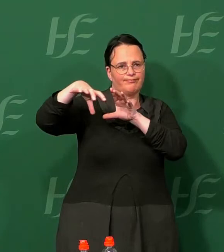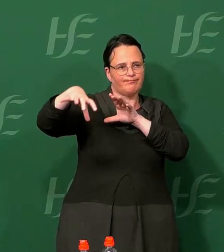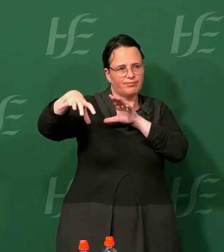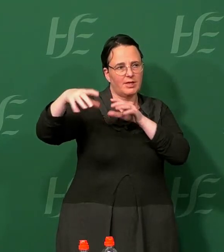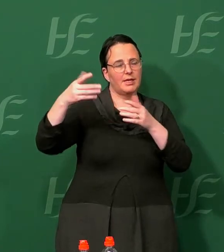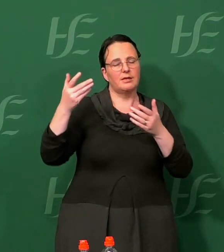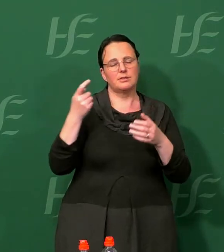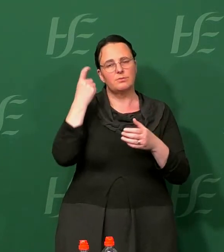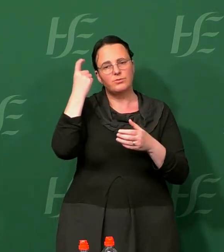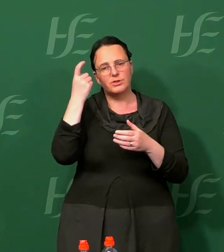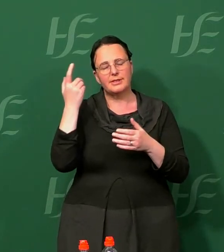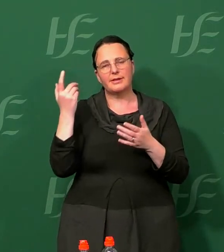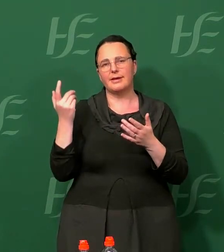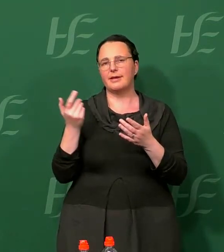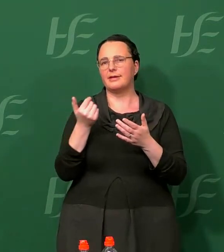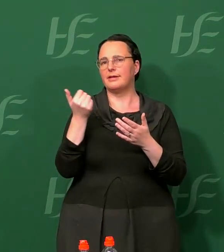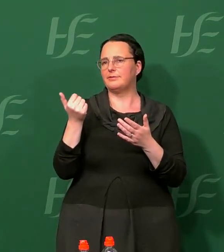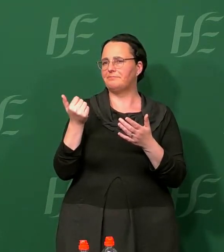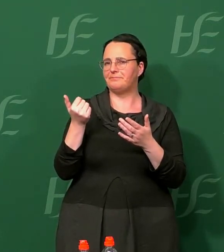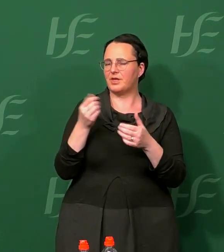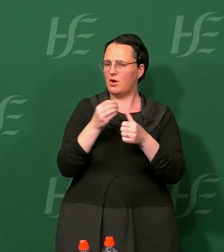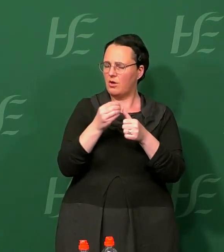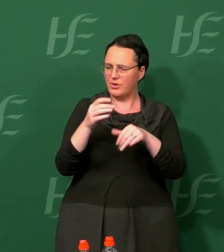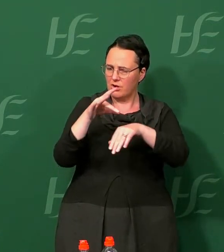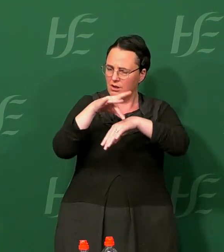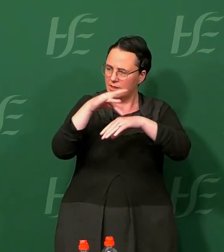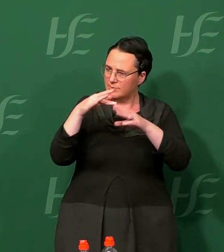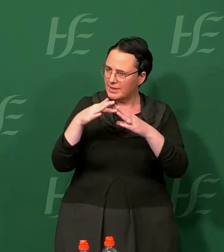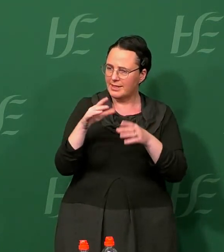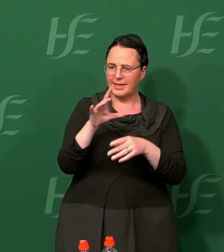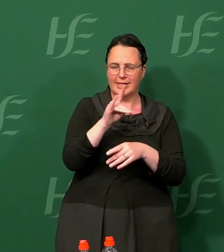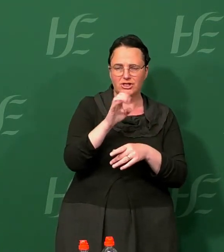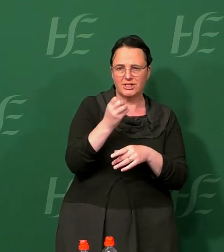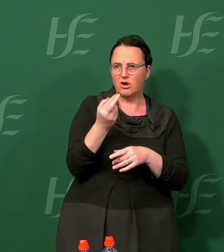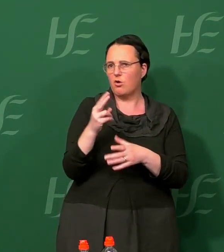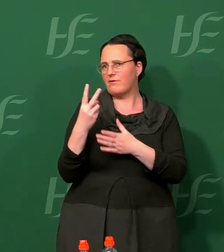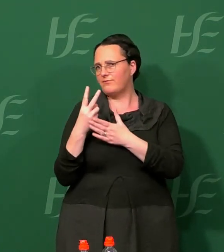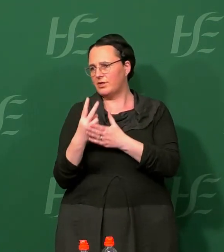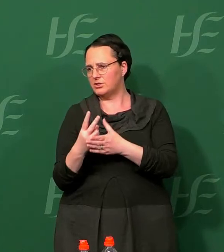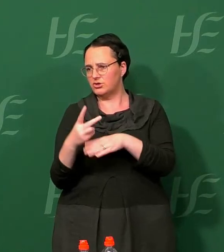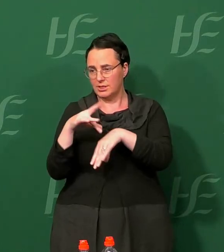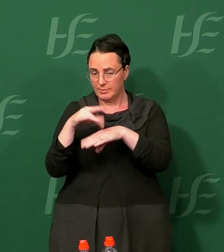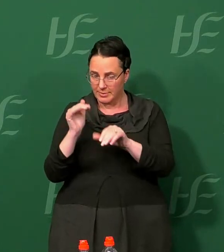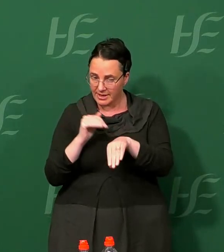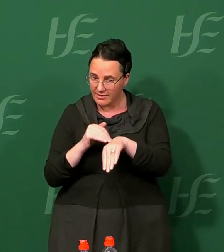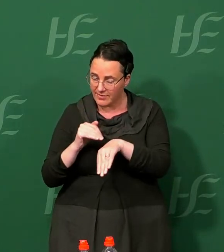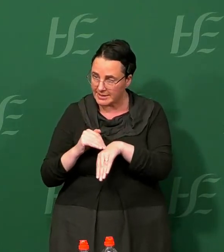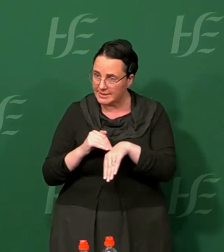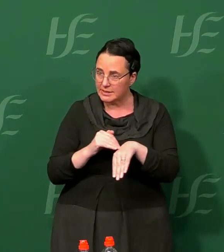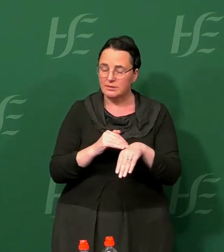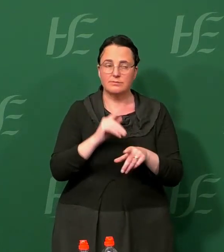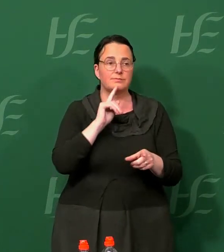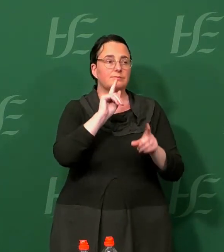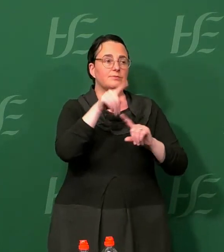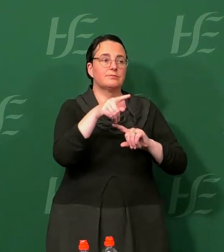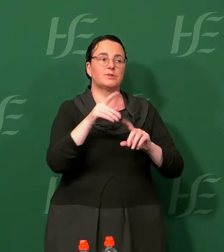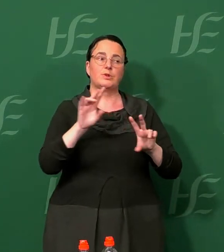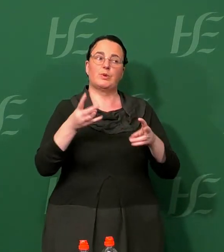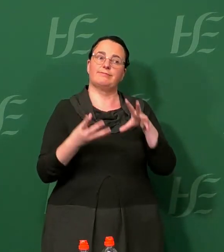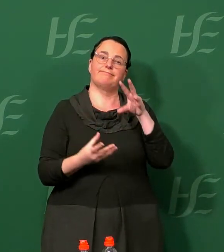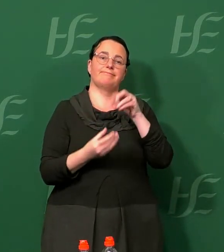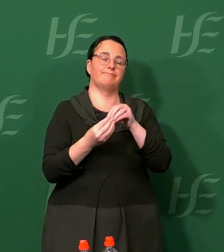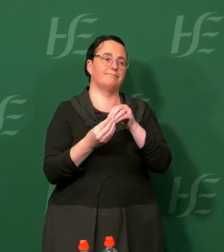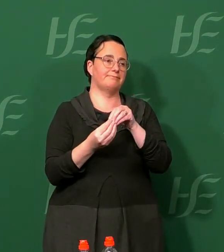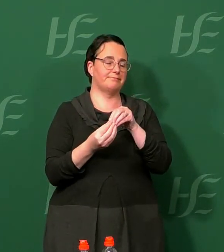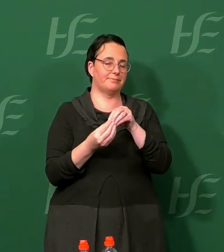now, that any other hospital, HSE or voluntary, has been affected? So just in quick summary terms,